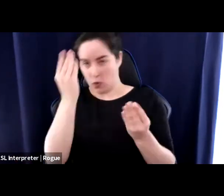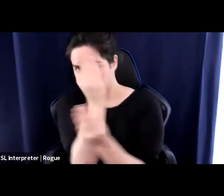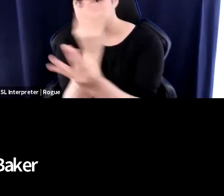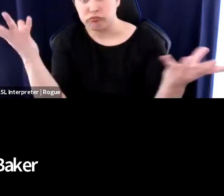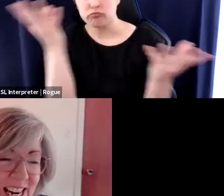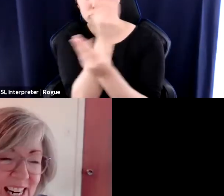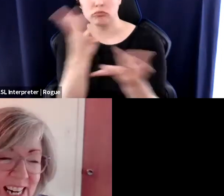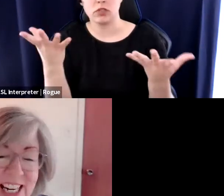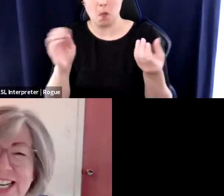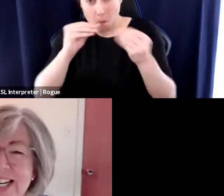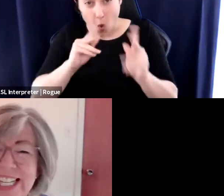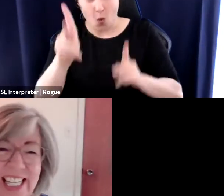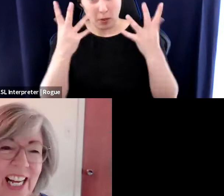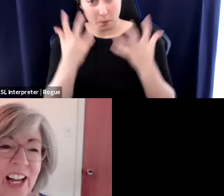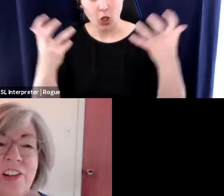audience. Thank you. Miigwech.